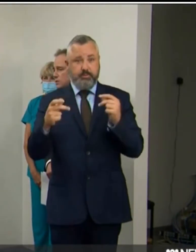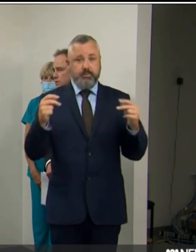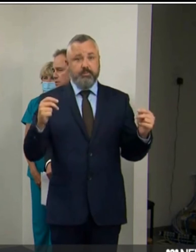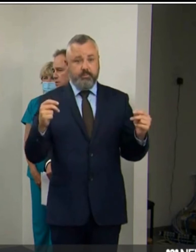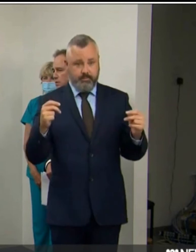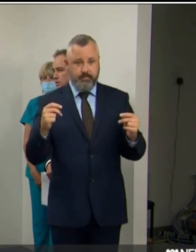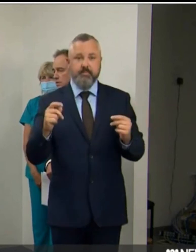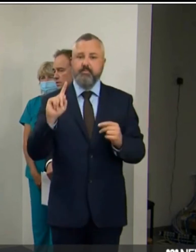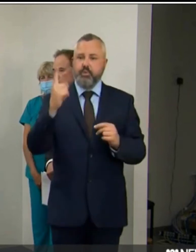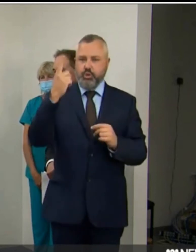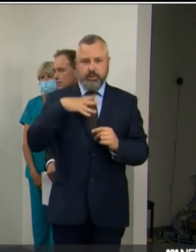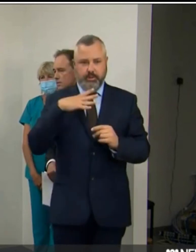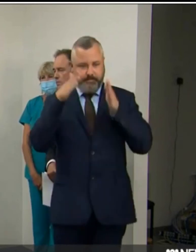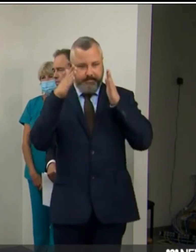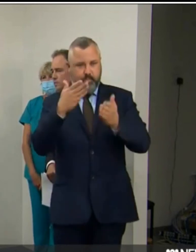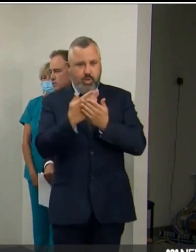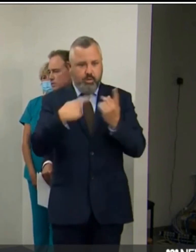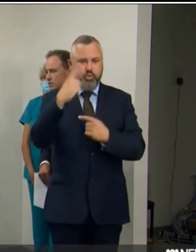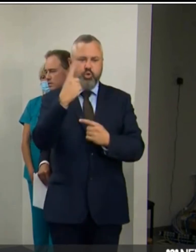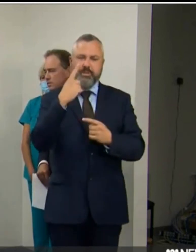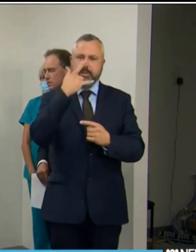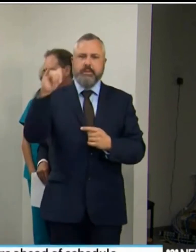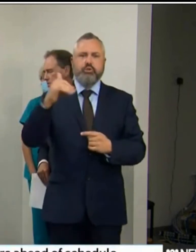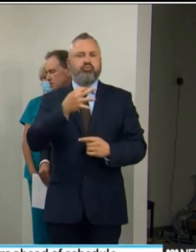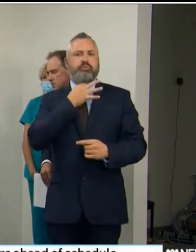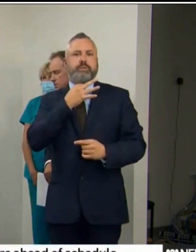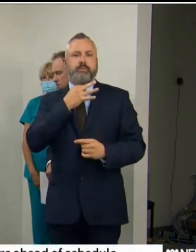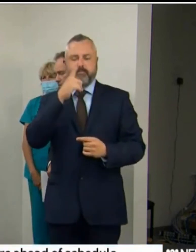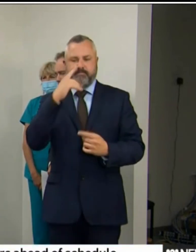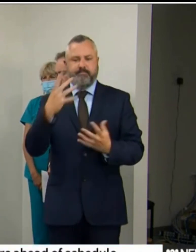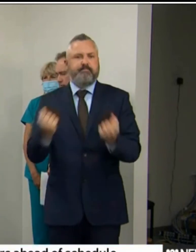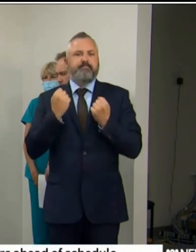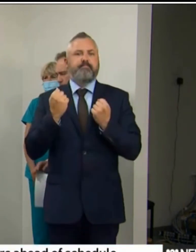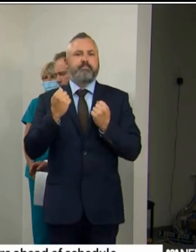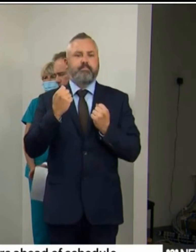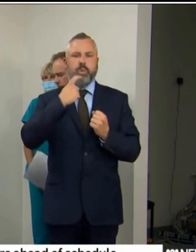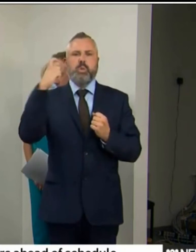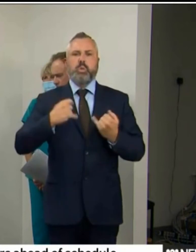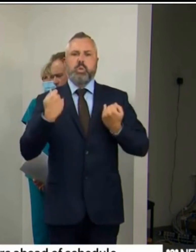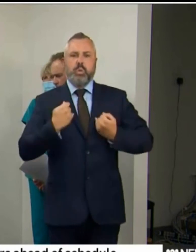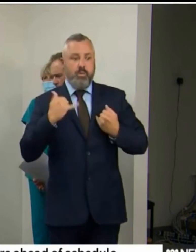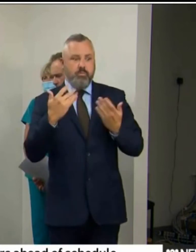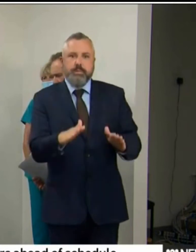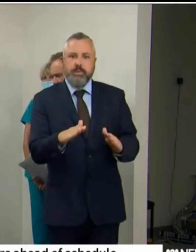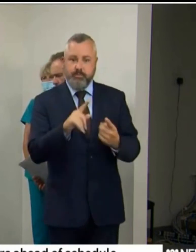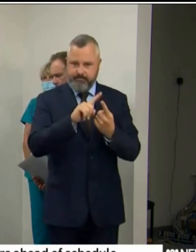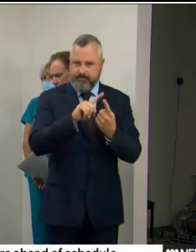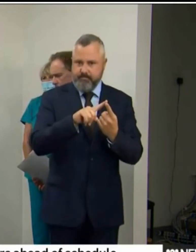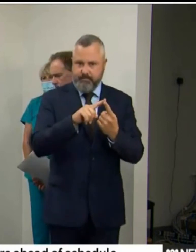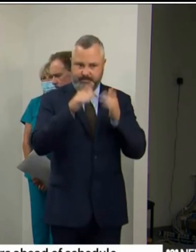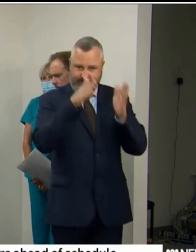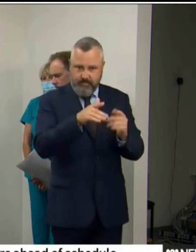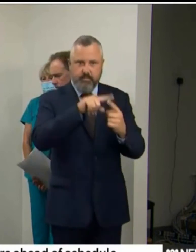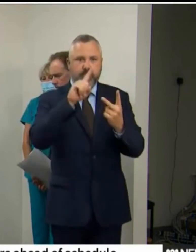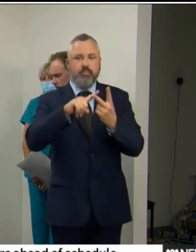those who are at most at risk of severe COVID disease and those who are in frontline positions that